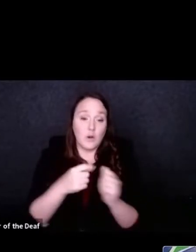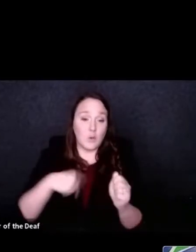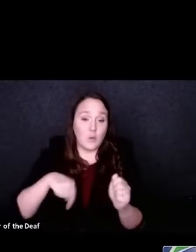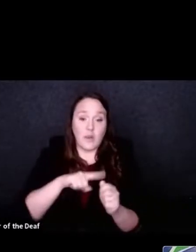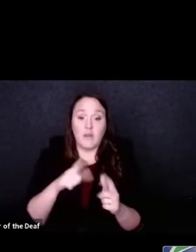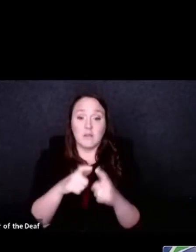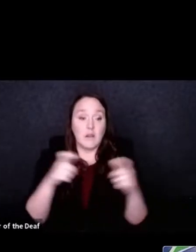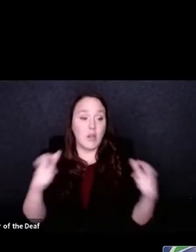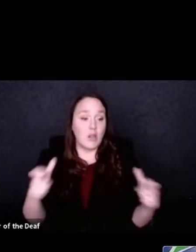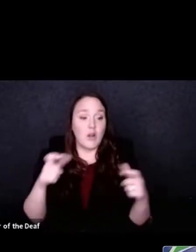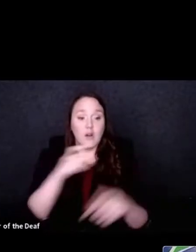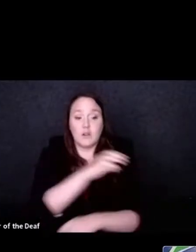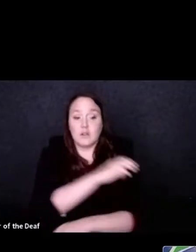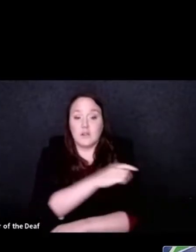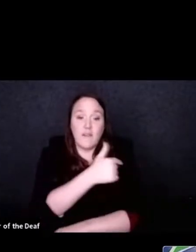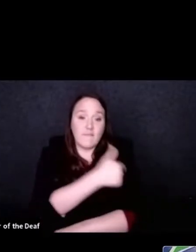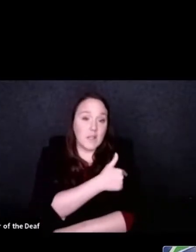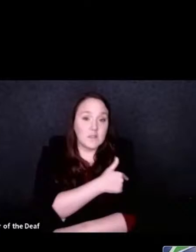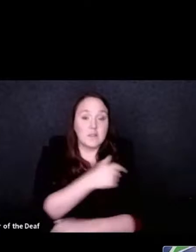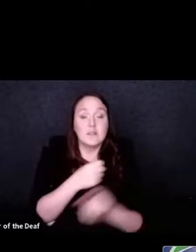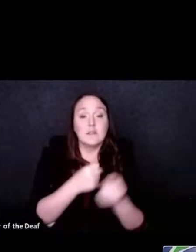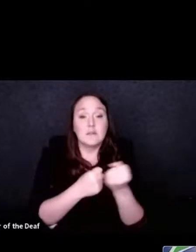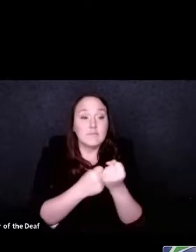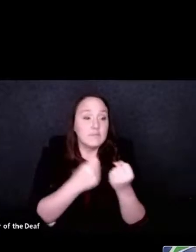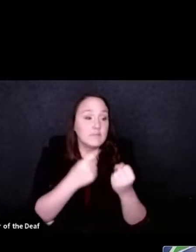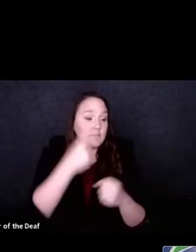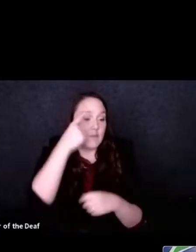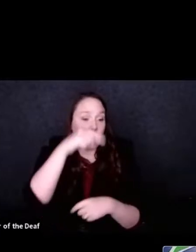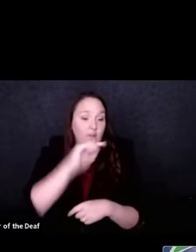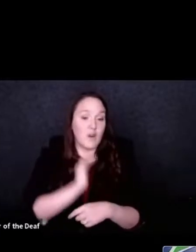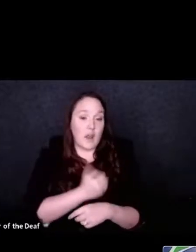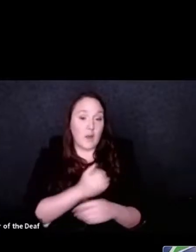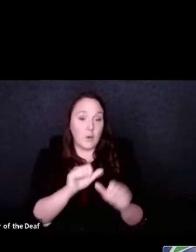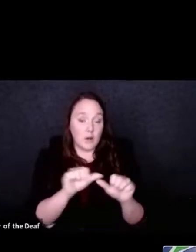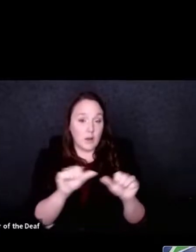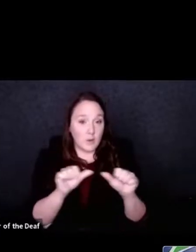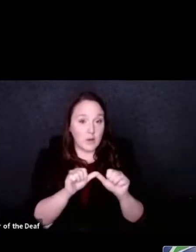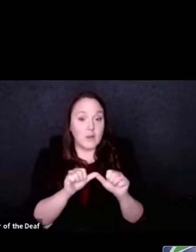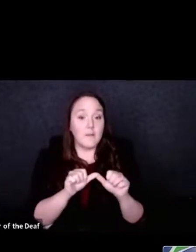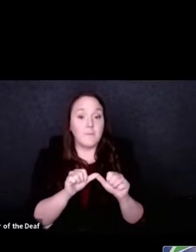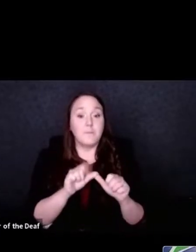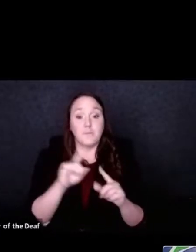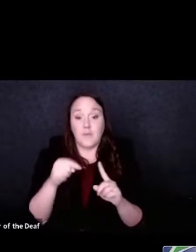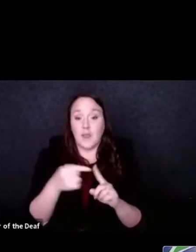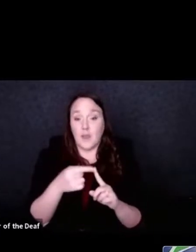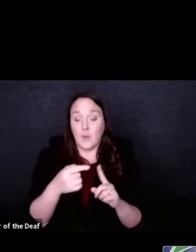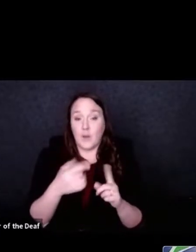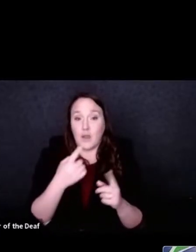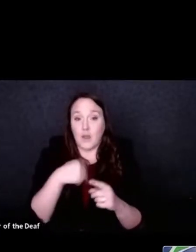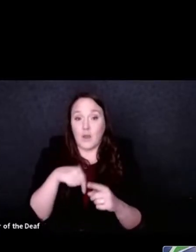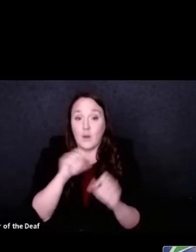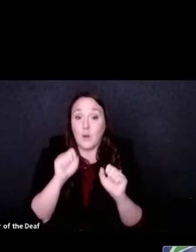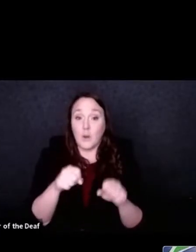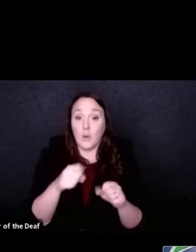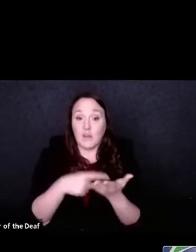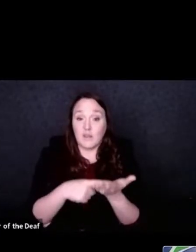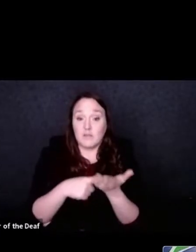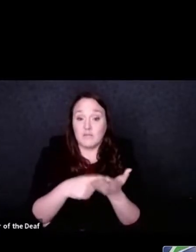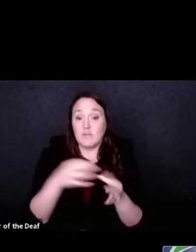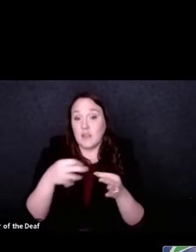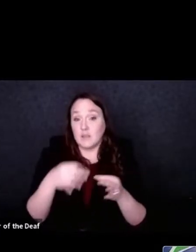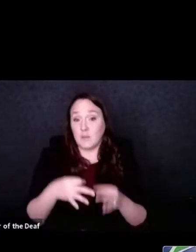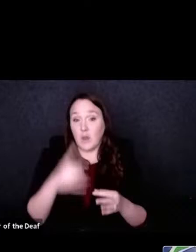large vaccination campaign for our area. And when we get to the point to be able to talk about what that'll look like, we